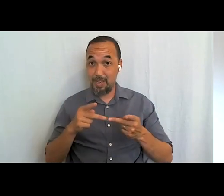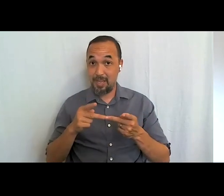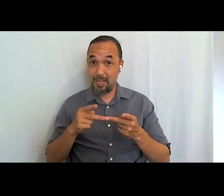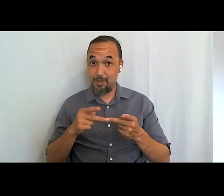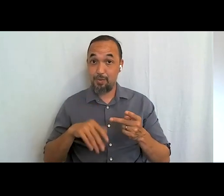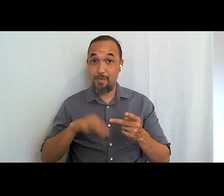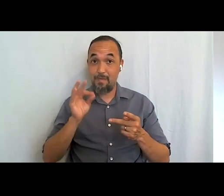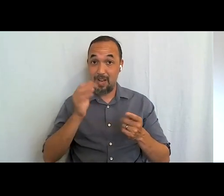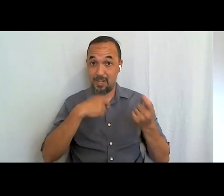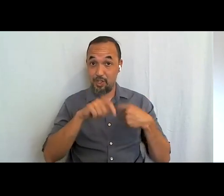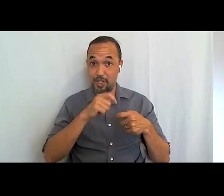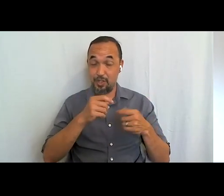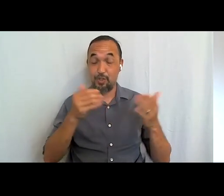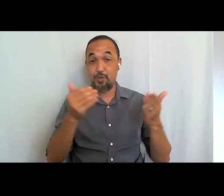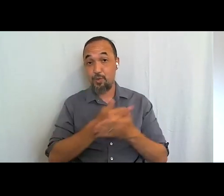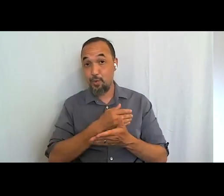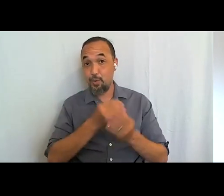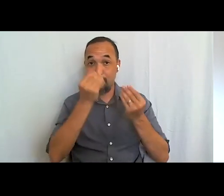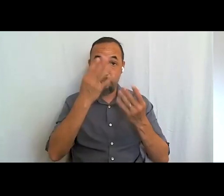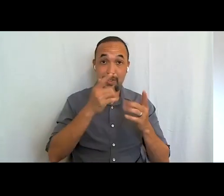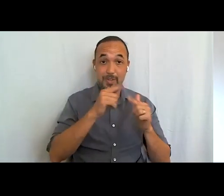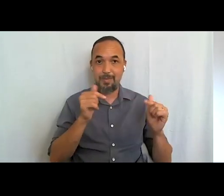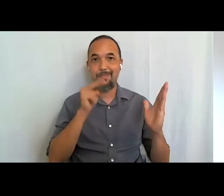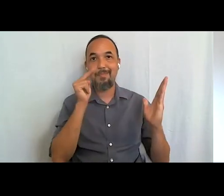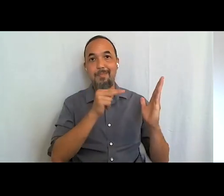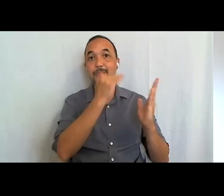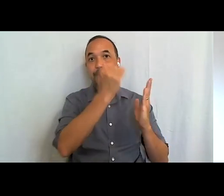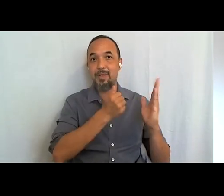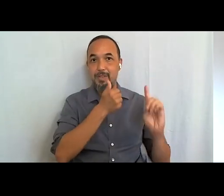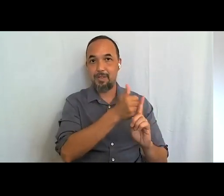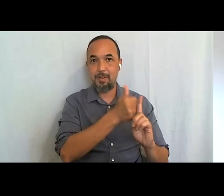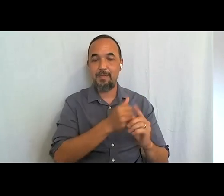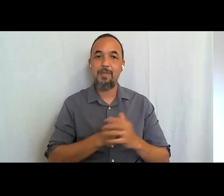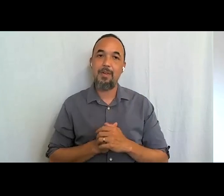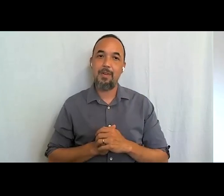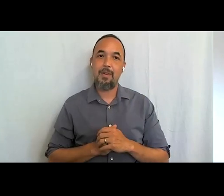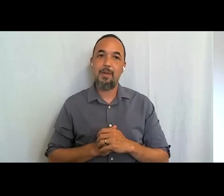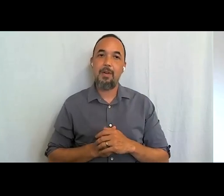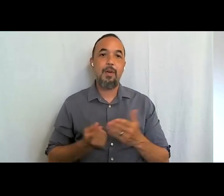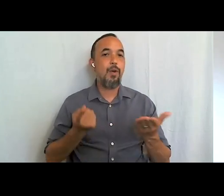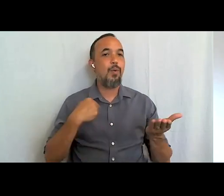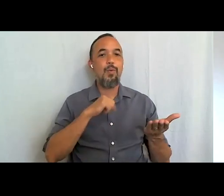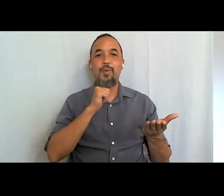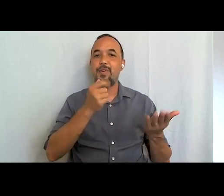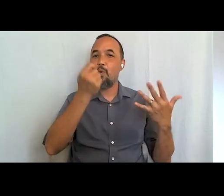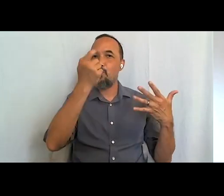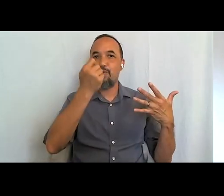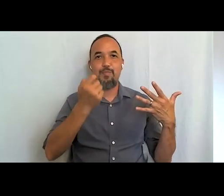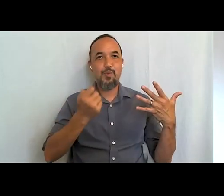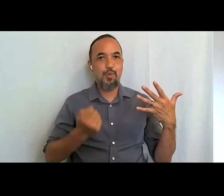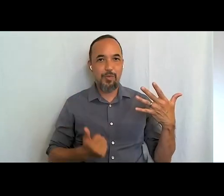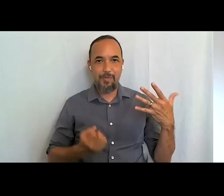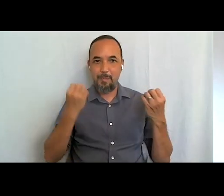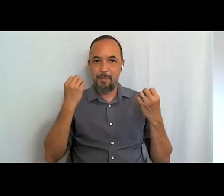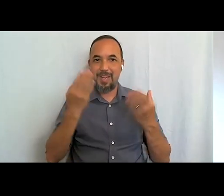done, is go here. We don't have as many items removed, hopefully, as we once did,